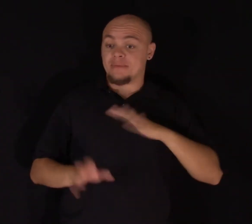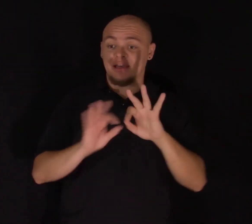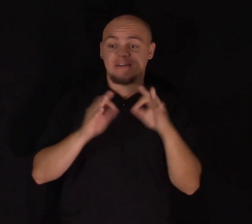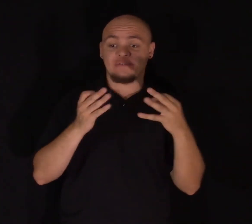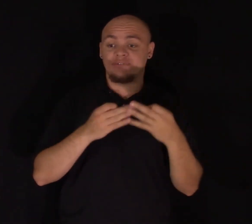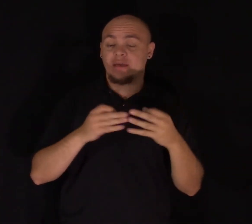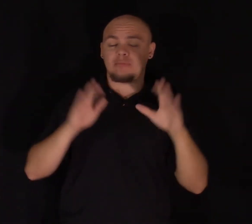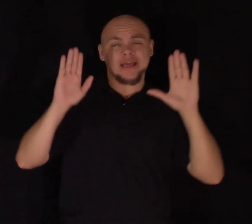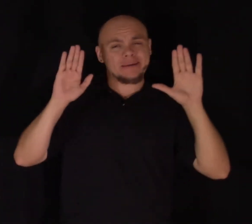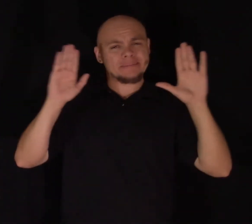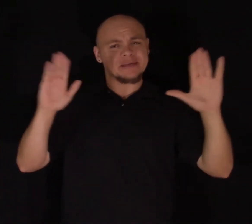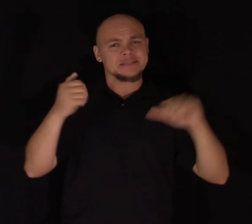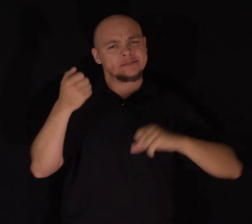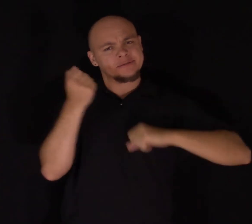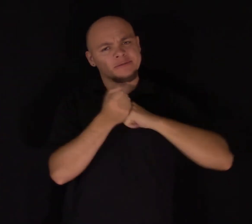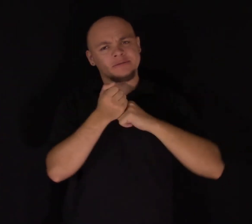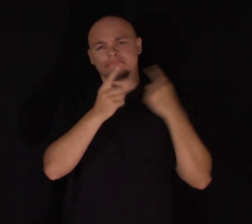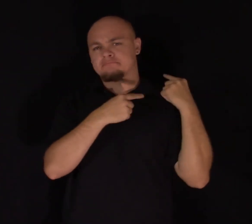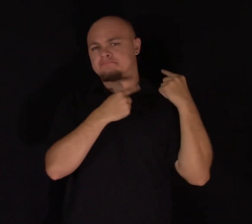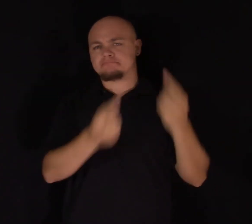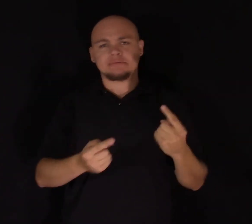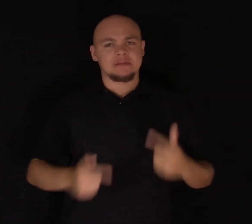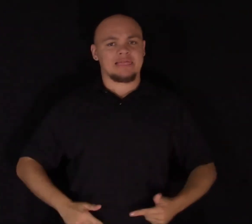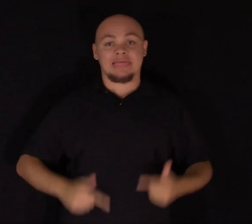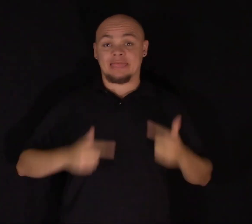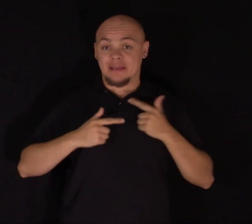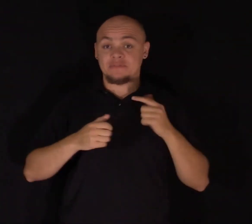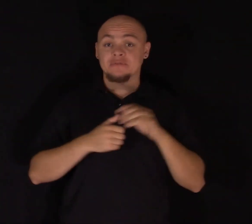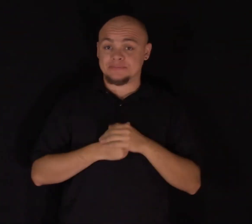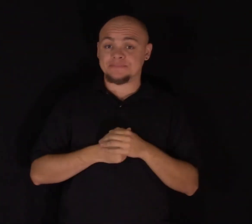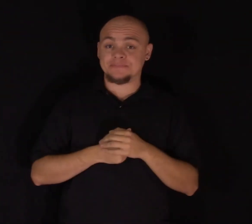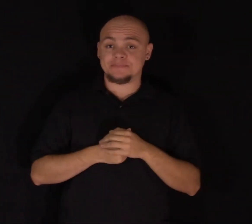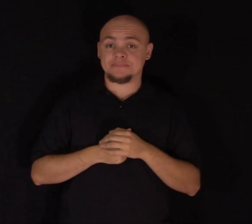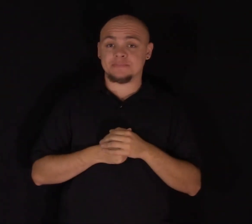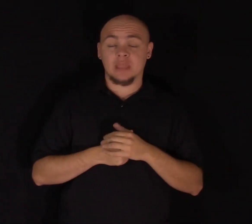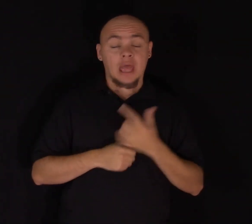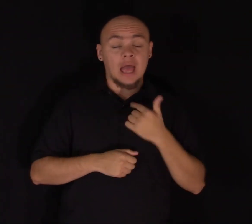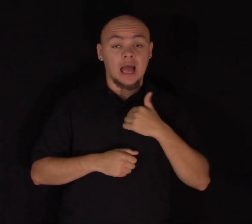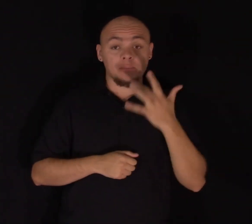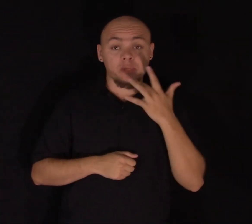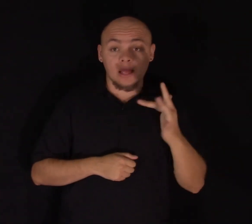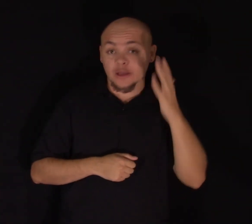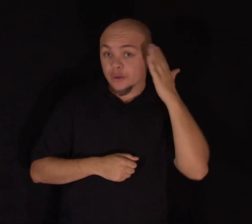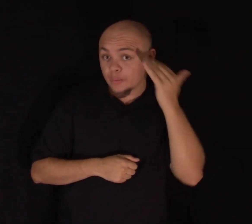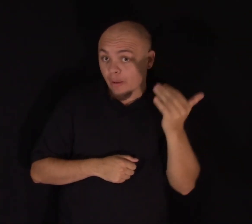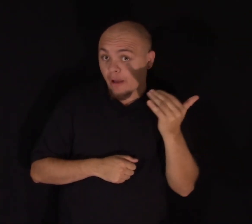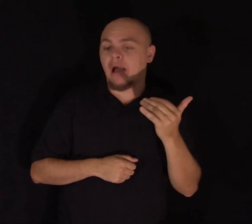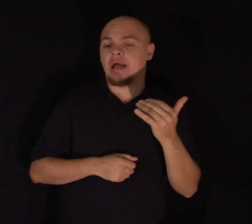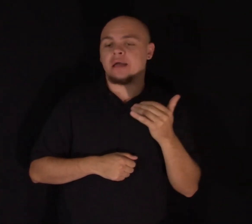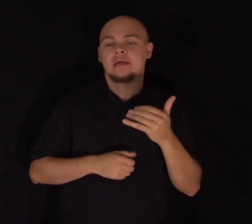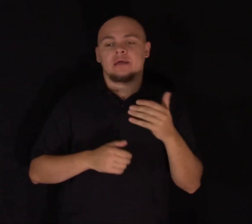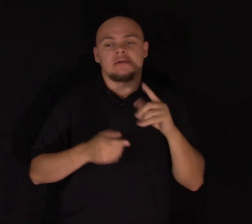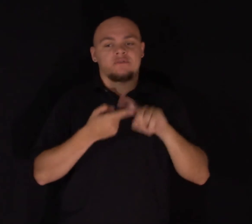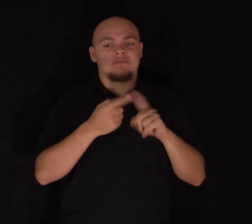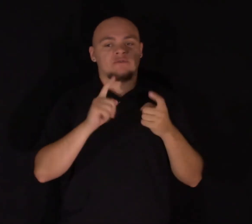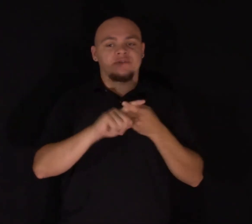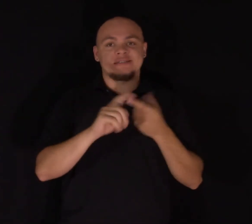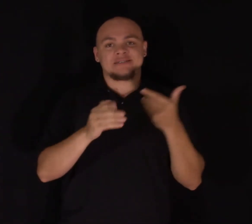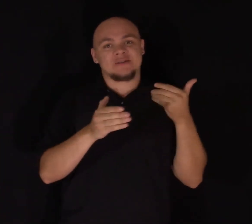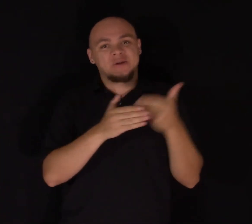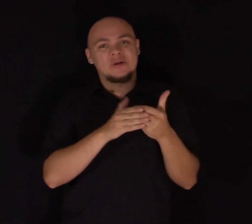have always supported me throughout my entire life. And I'm also really fortunate to have a really close group of friends at